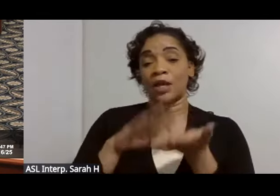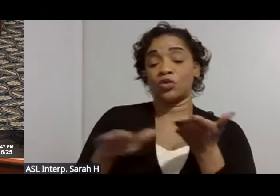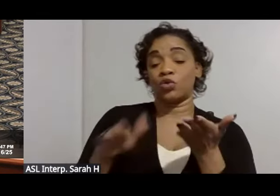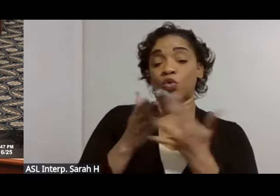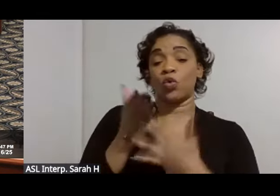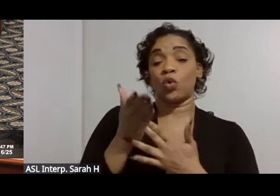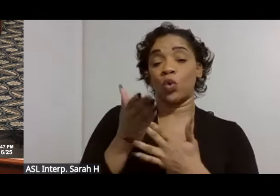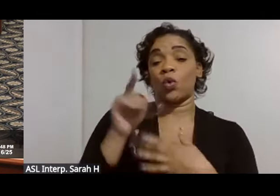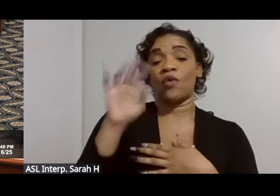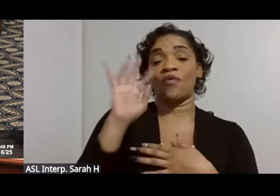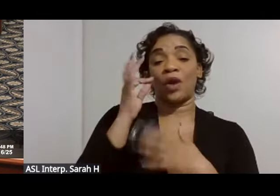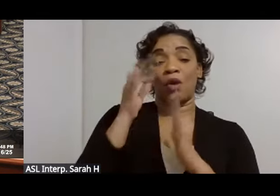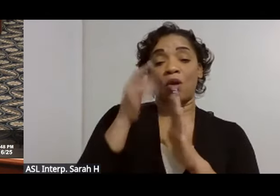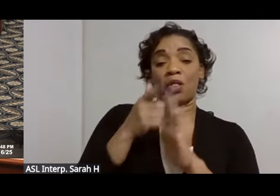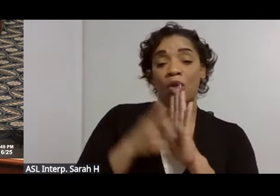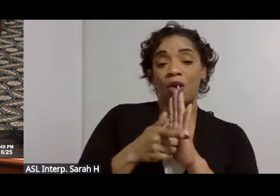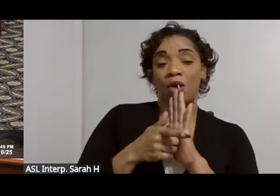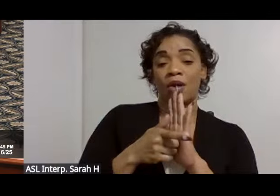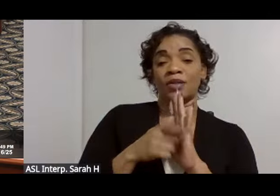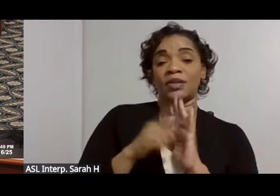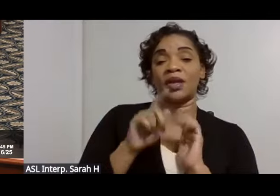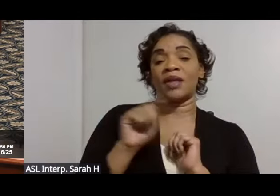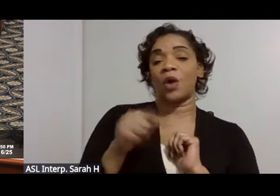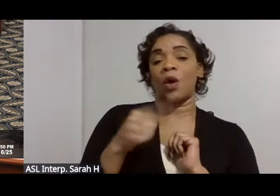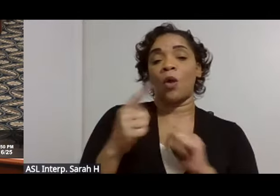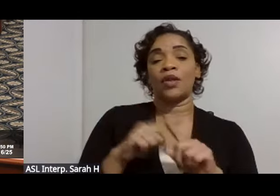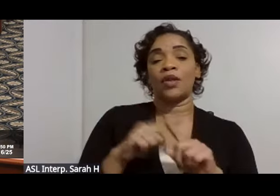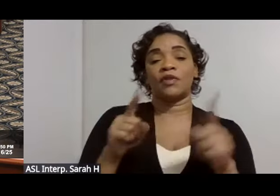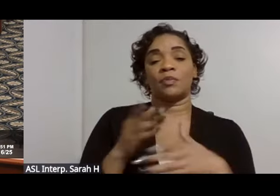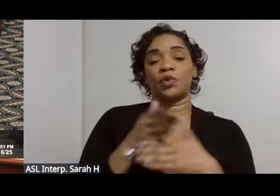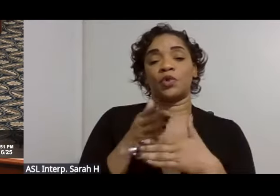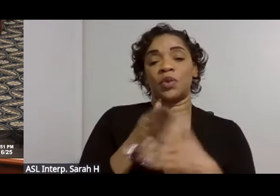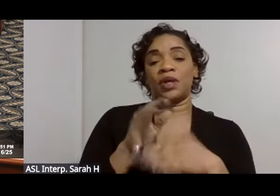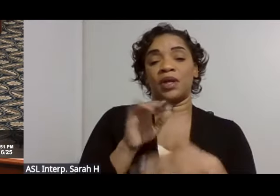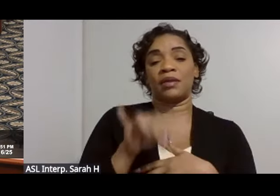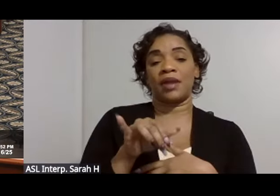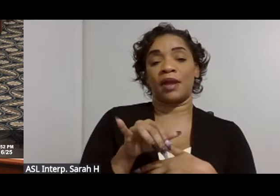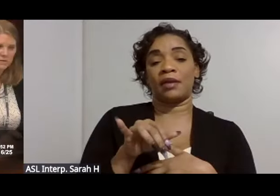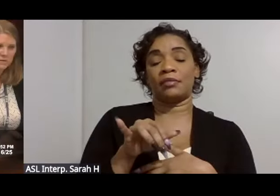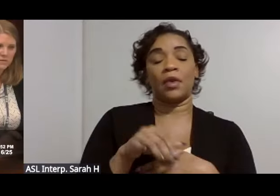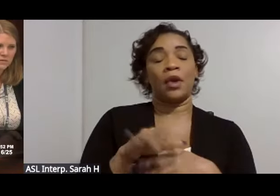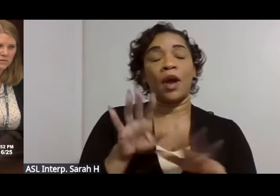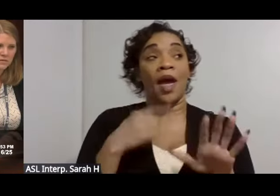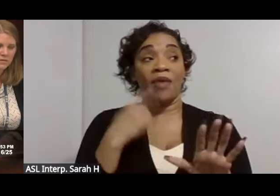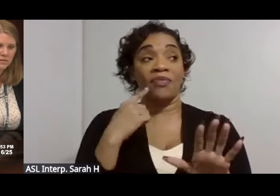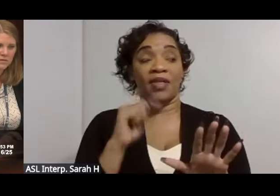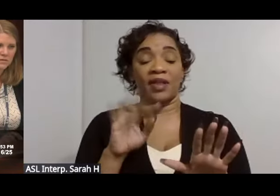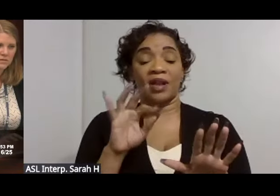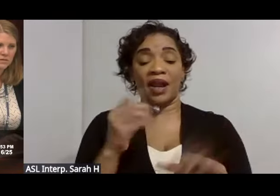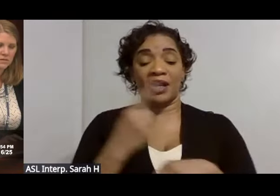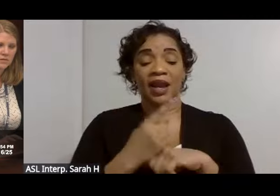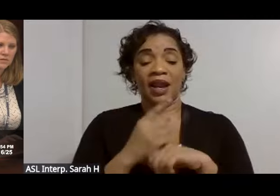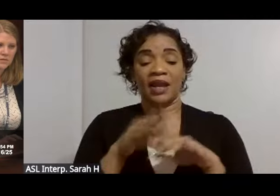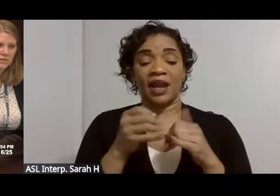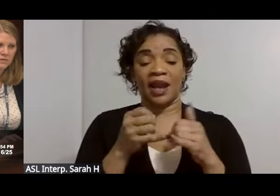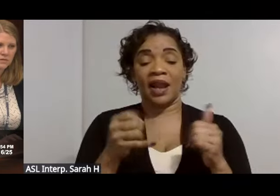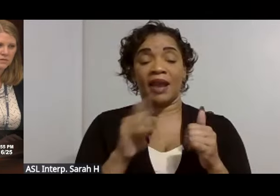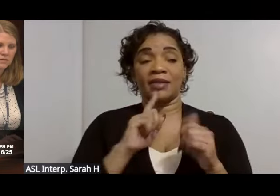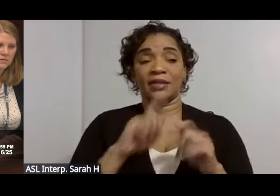removed from eligibility to vote in state and local elections. Right, but I think the 90-day deadline is different from what this